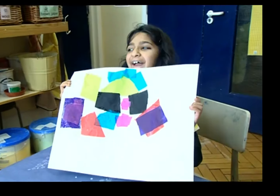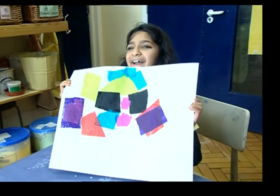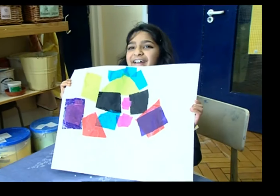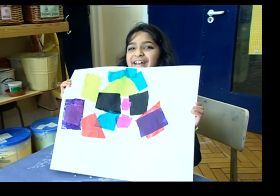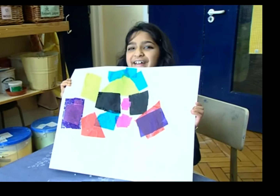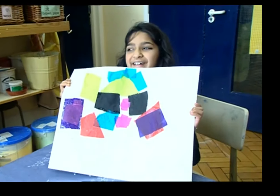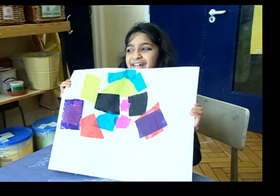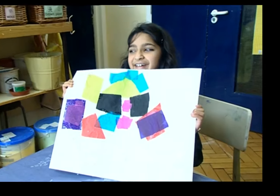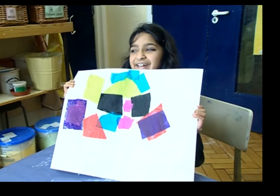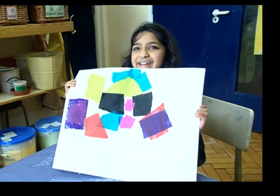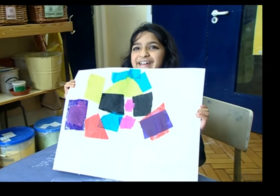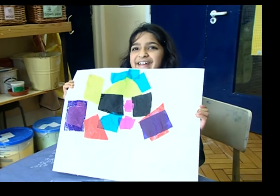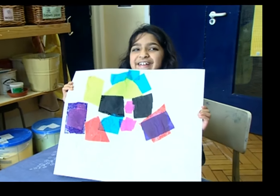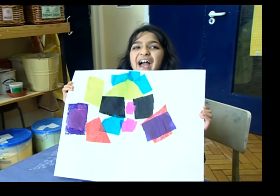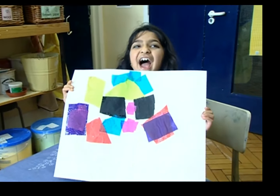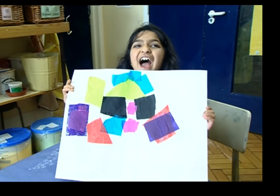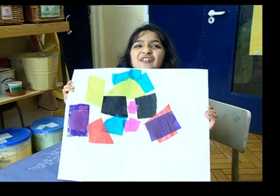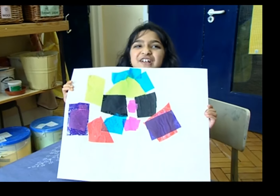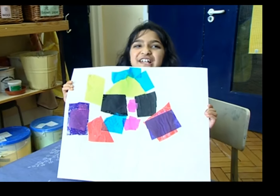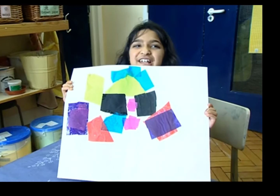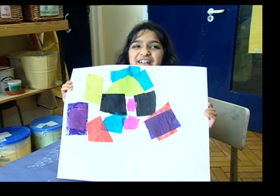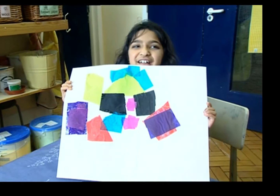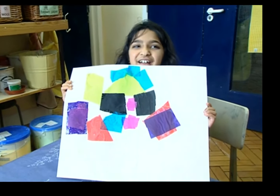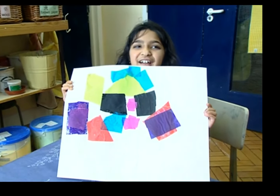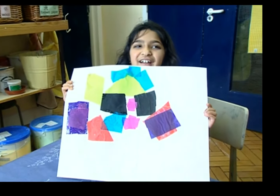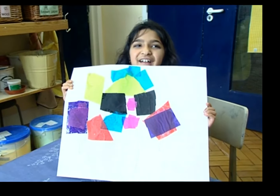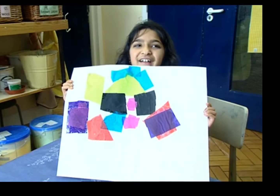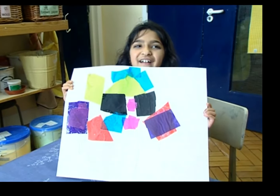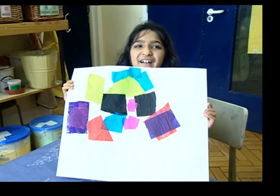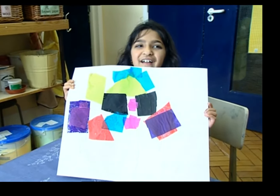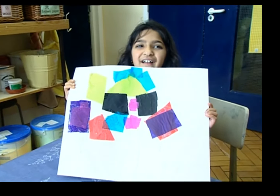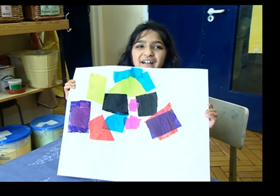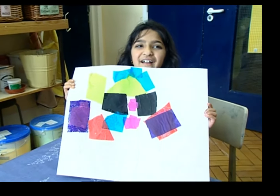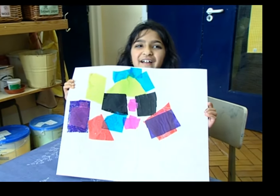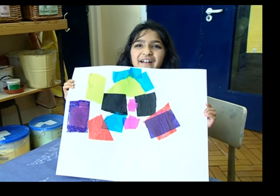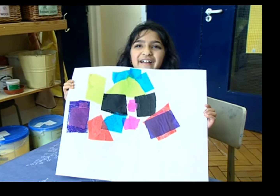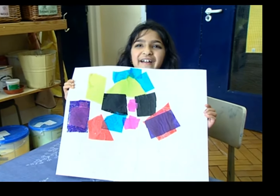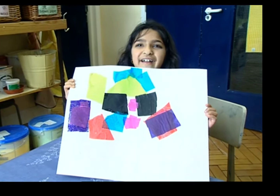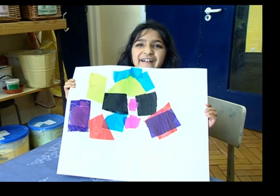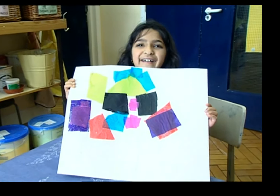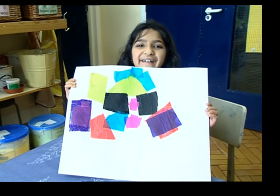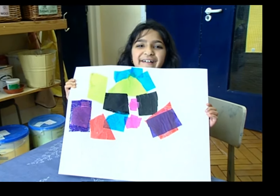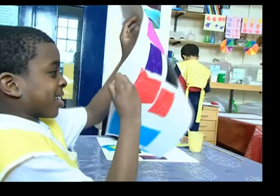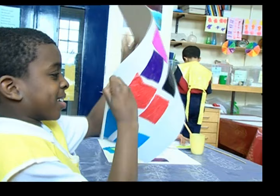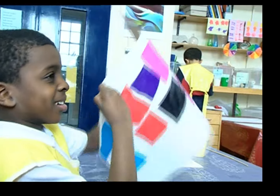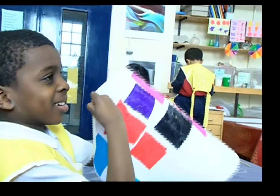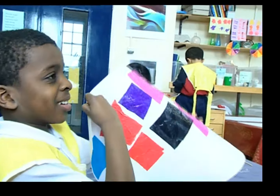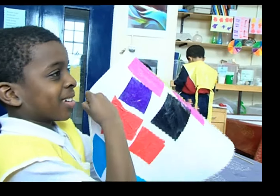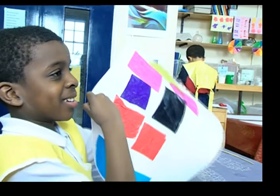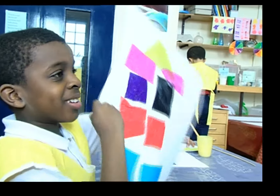What have you made, Trucia? It's a house. A very nice house. And what have you made,